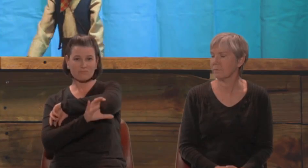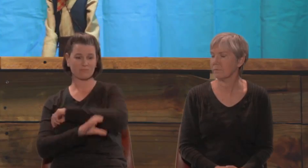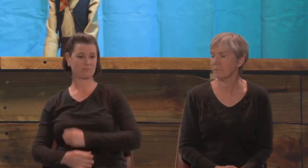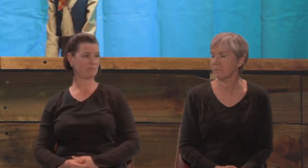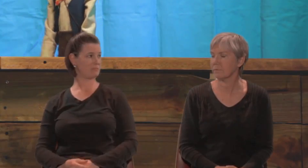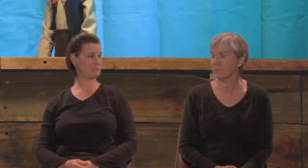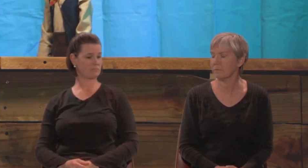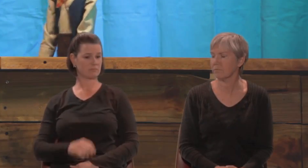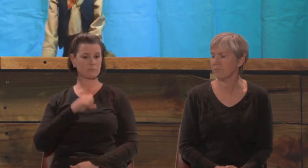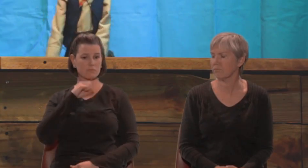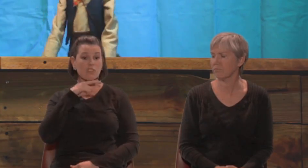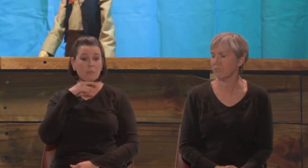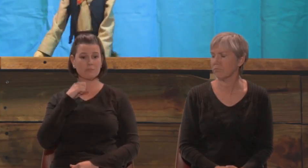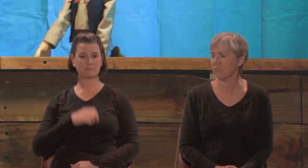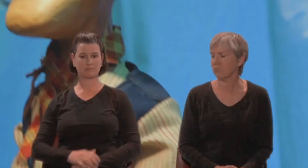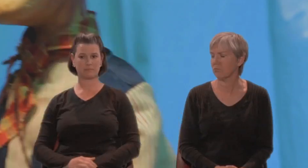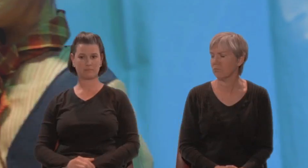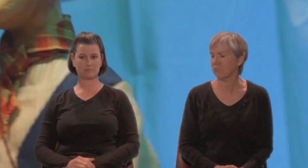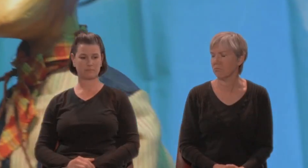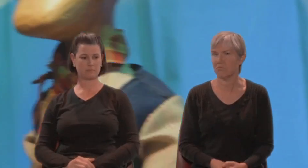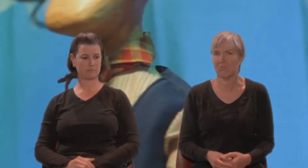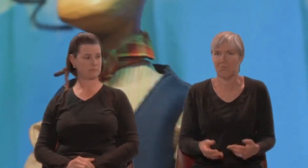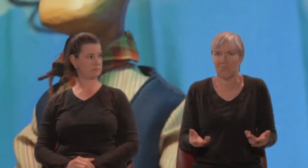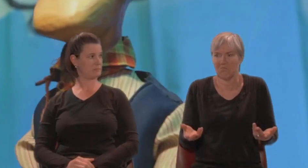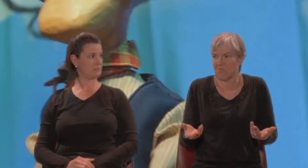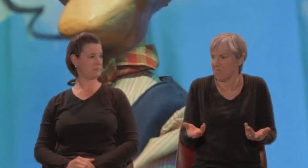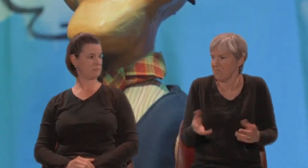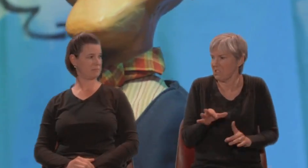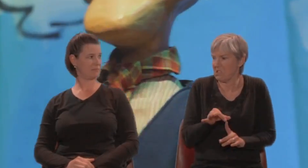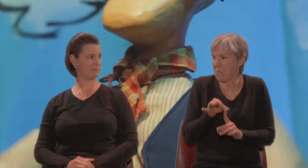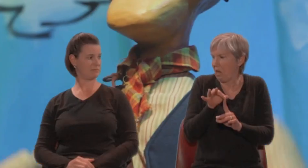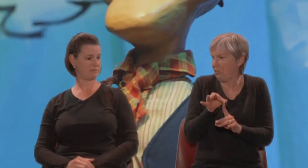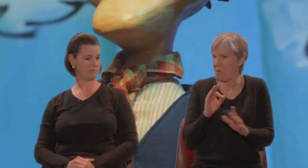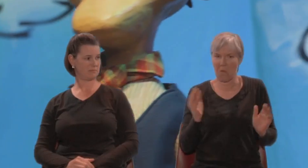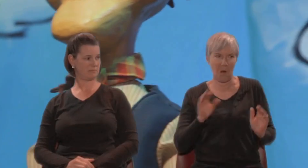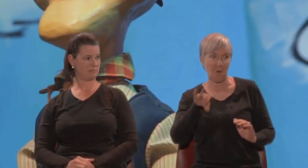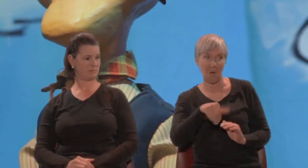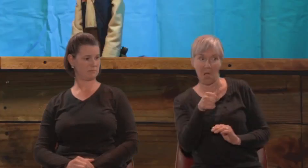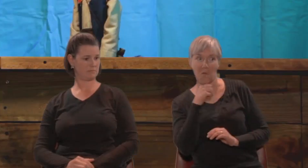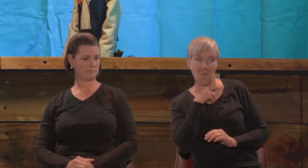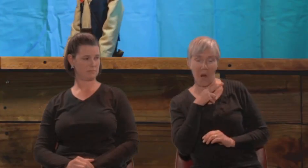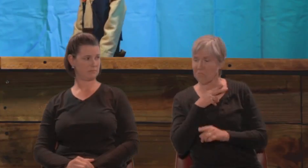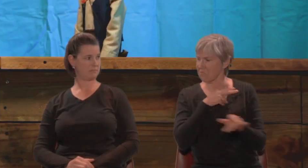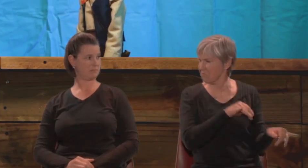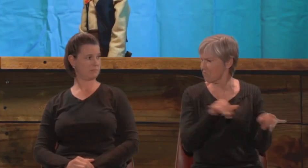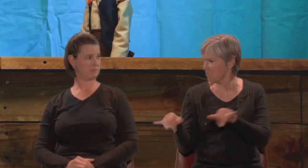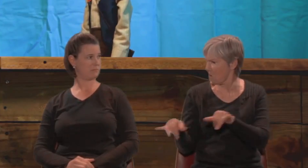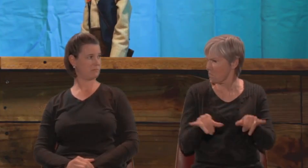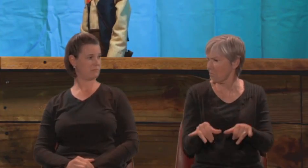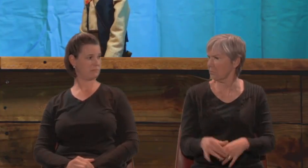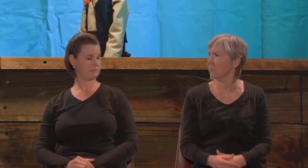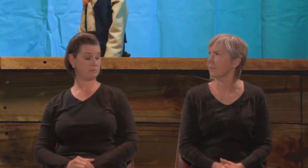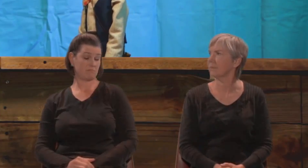Well, I don't see no points about that frog that's better than any other frog. Well, maybe you